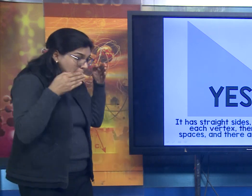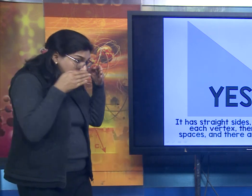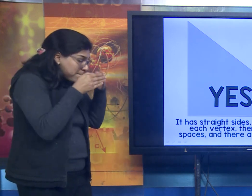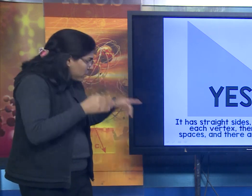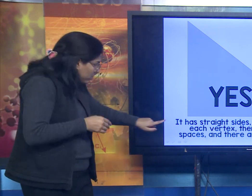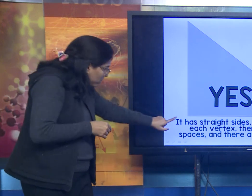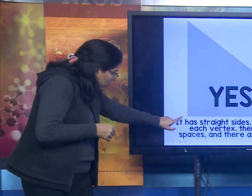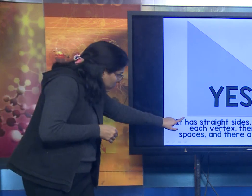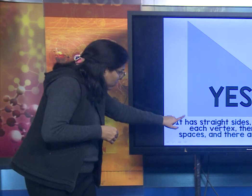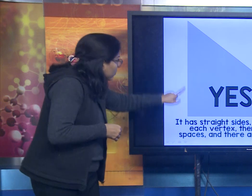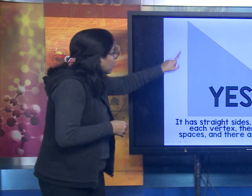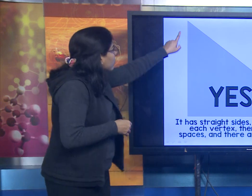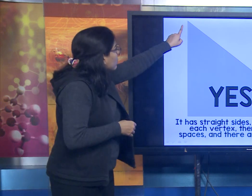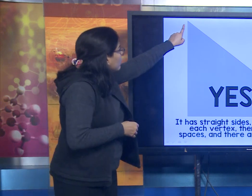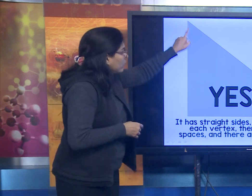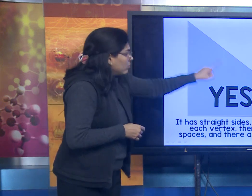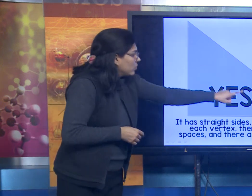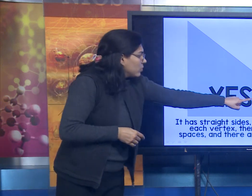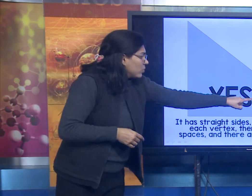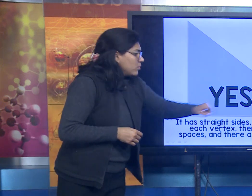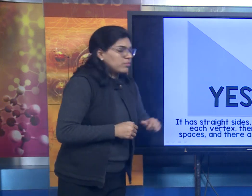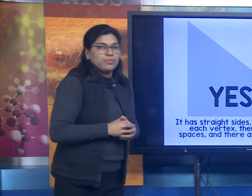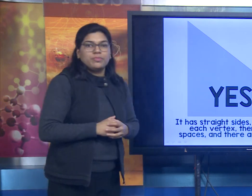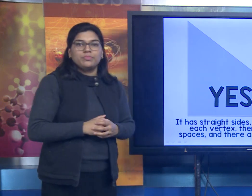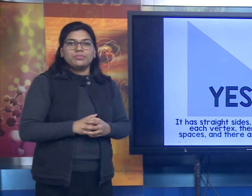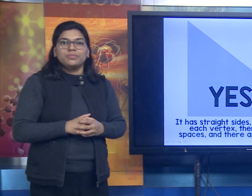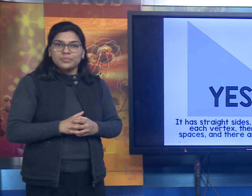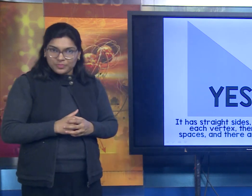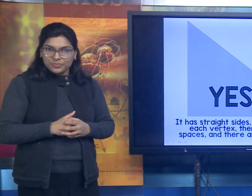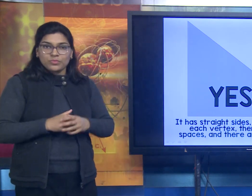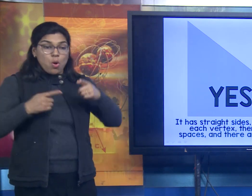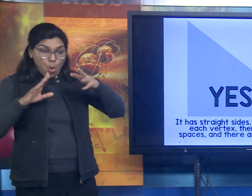or spaces, and also there are no leftover lines.